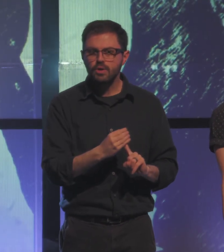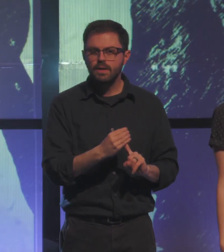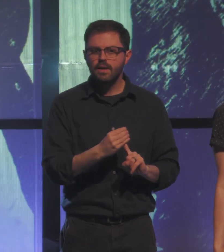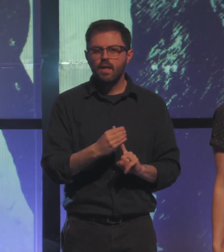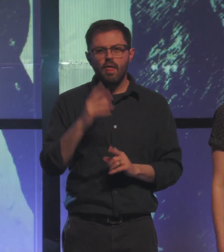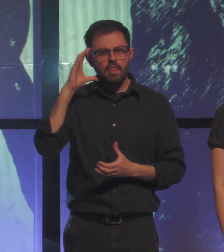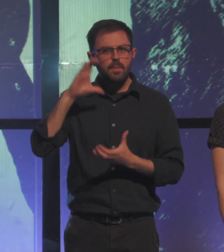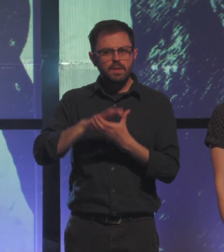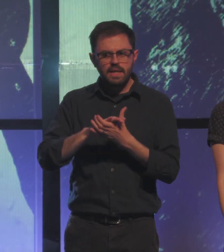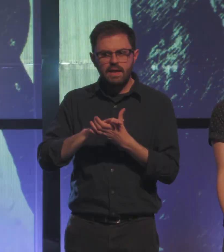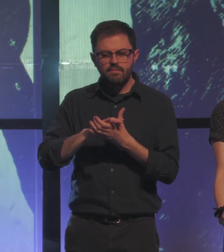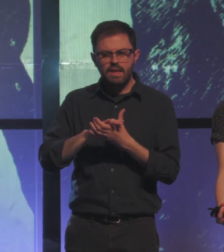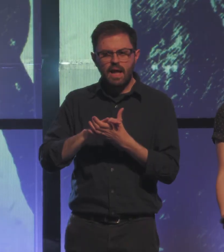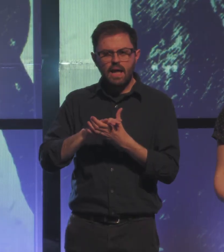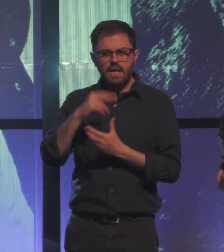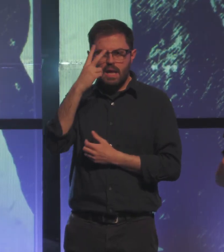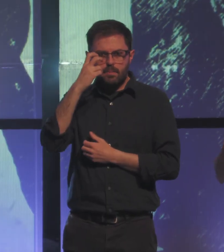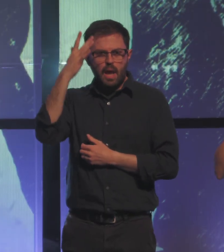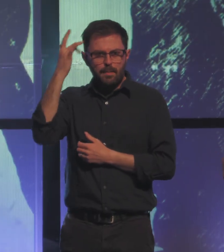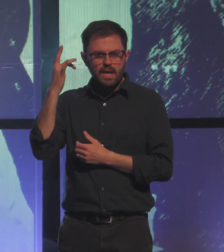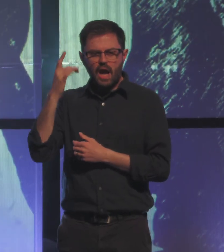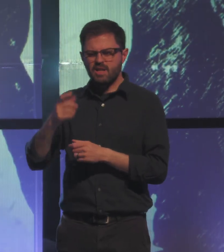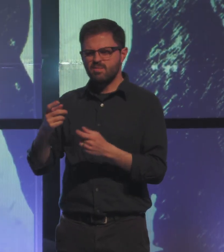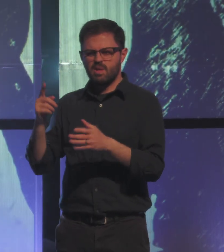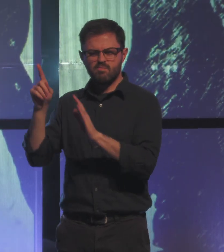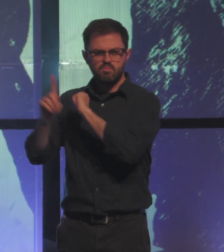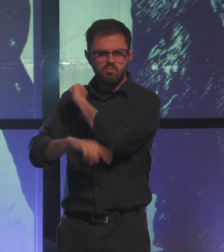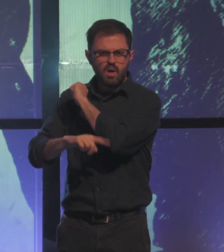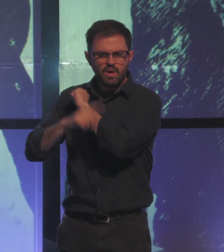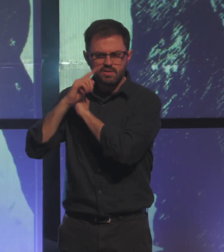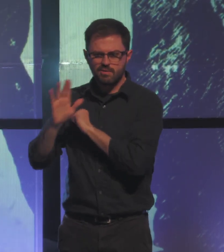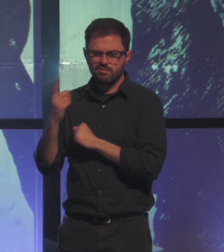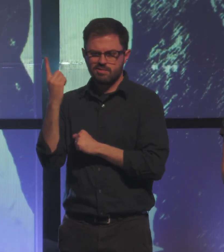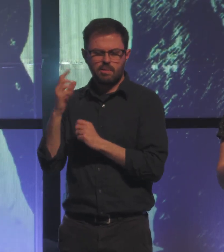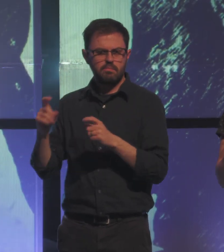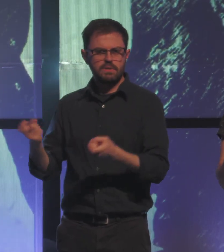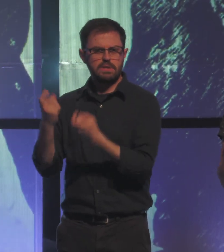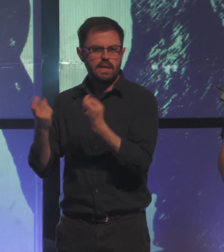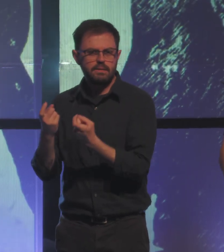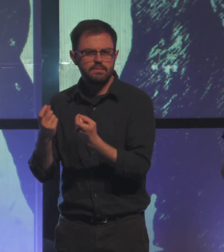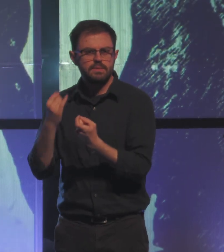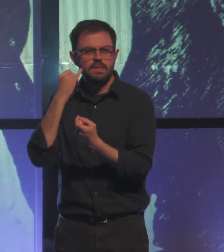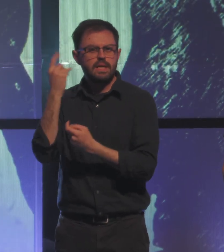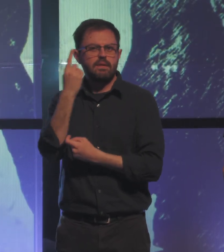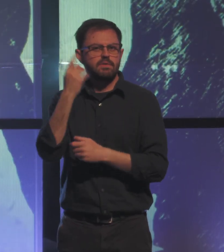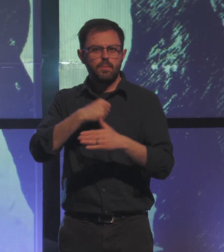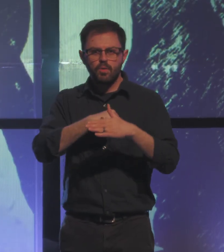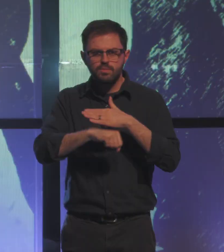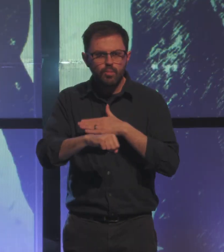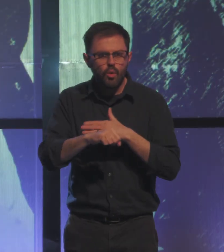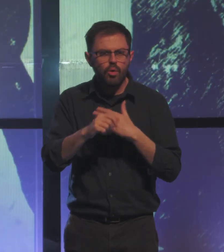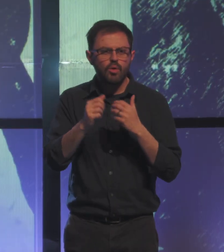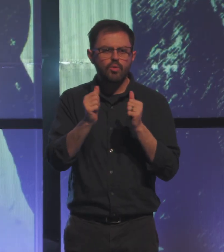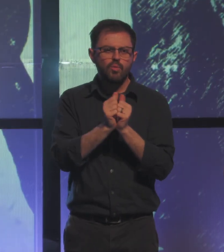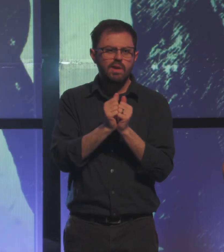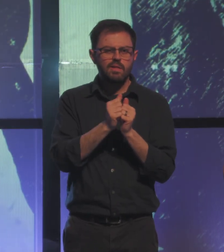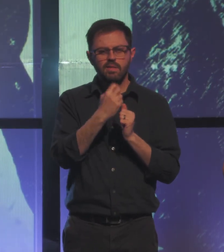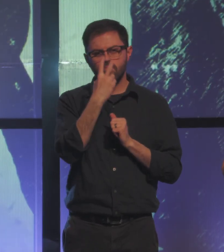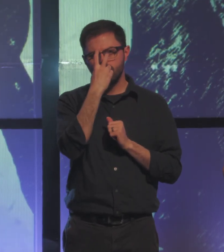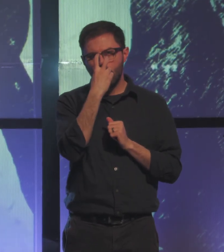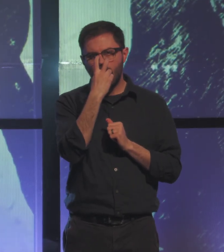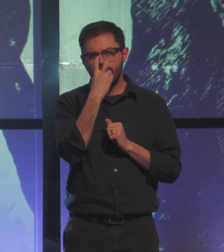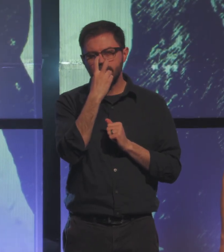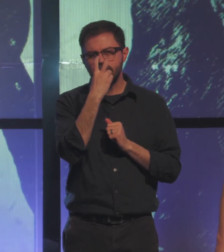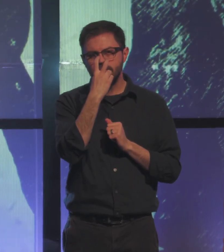for sin. That's what they believed. They believed that if somebody was born or had a visual impairment or blindness, that